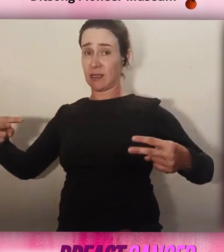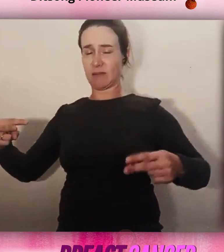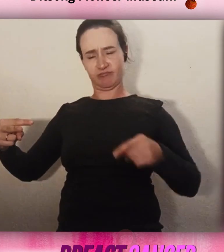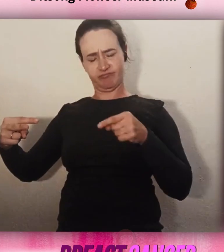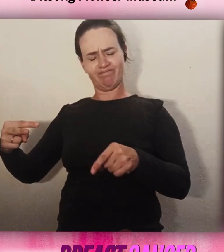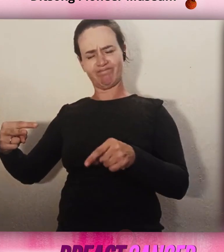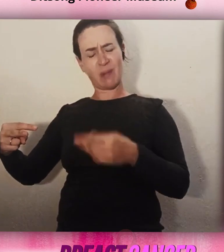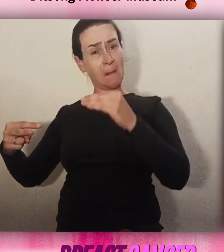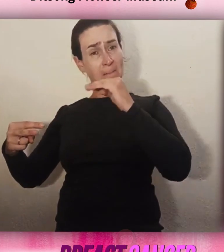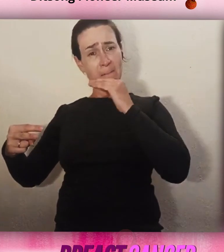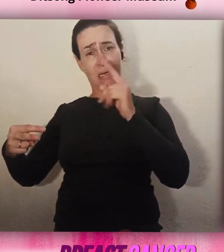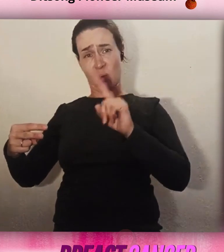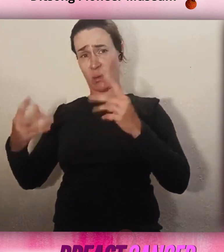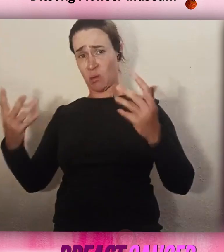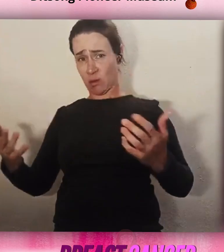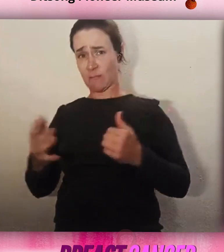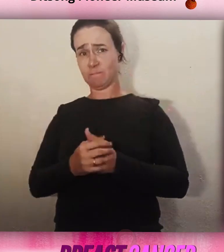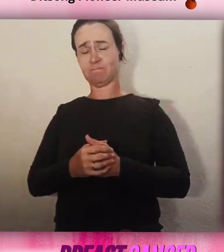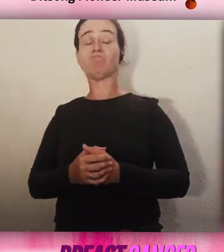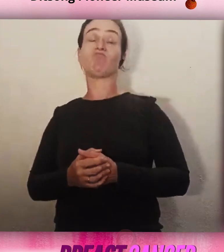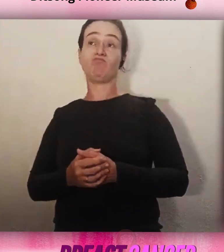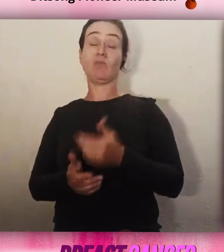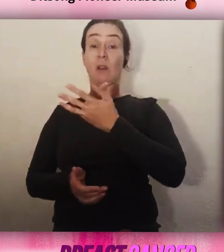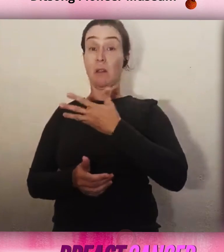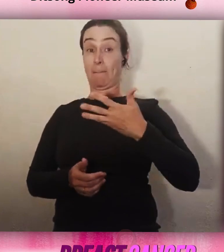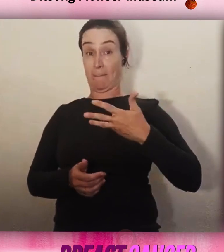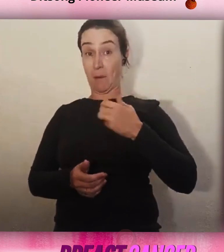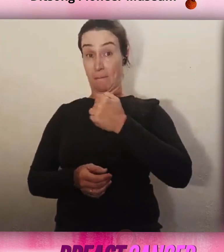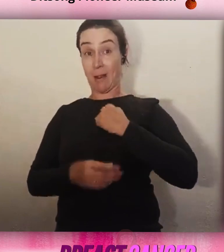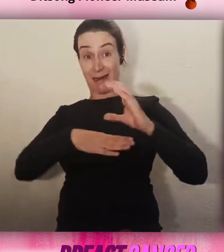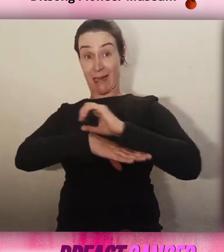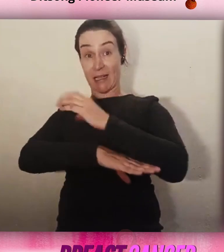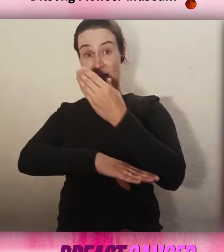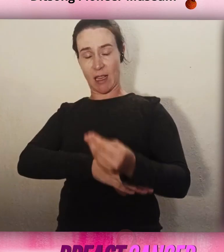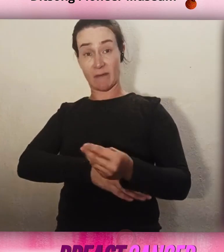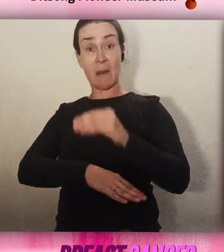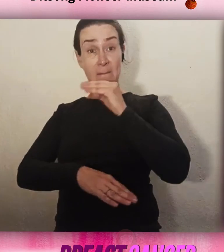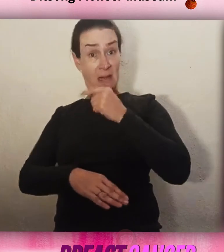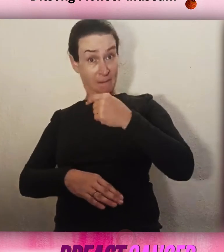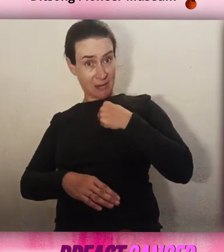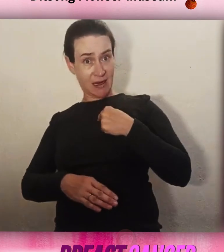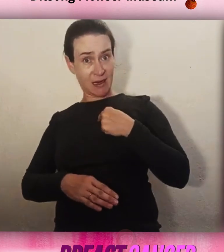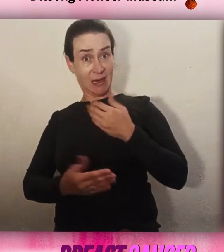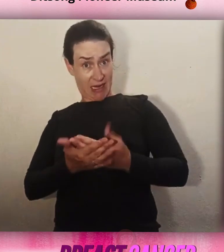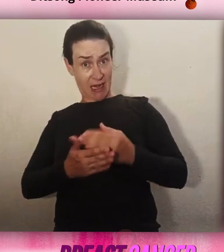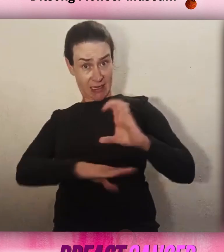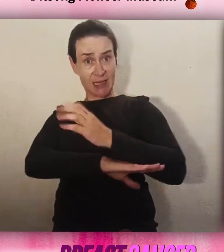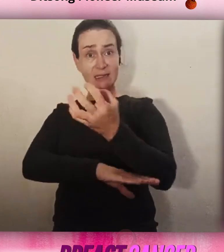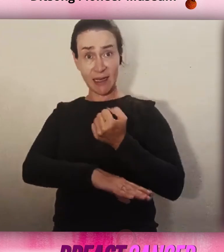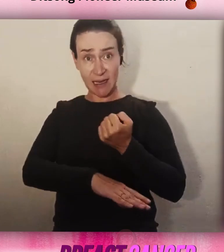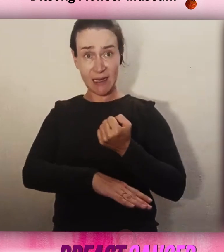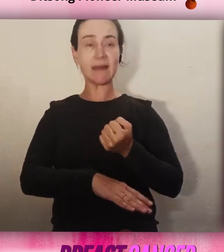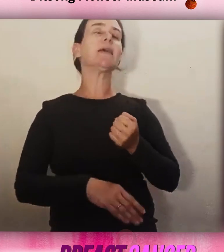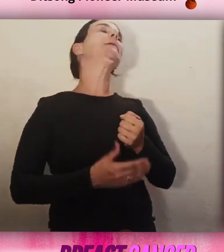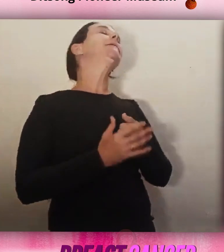say genetics now, since we know it's cancer, does that literally mean that if my mother had cancer, then there's a chance for me